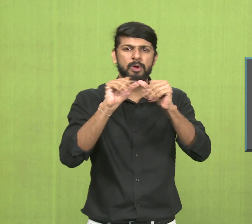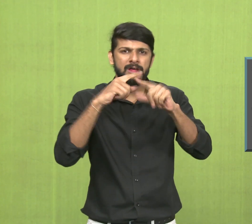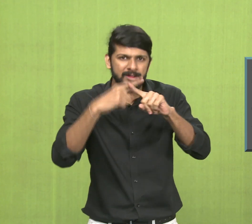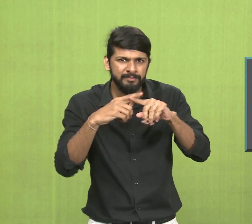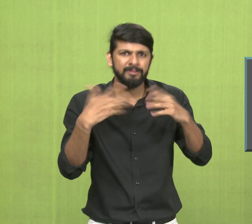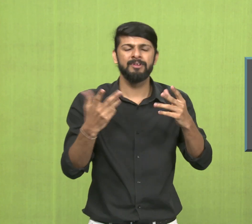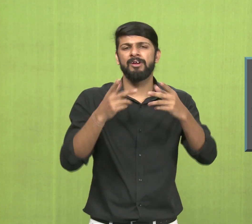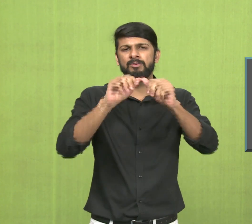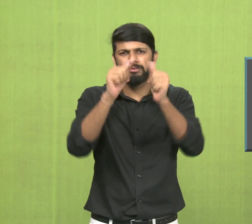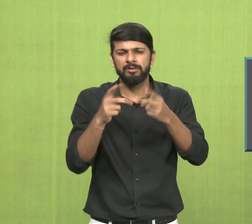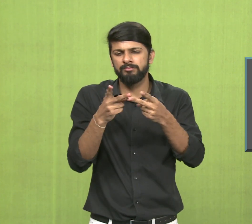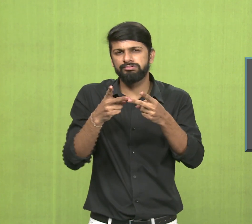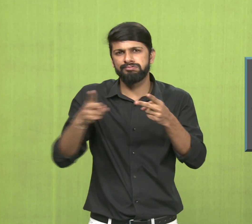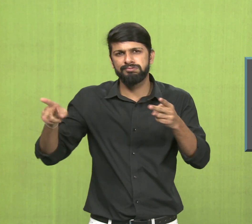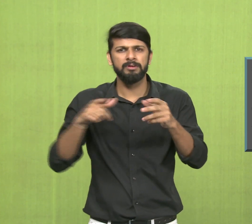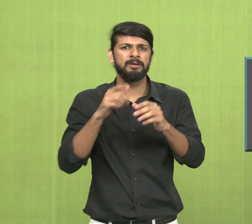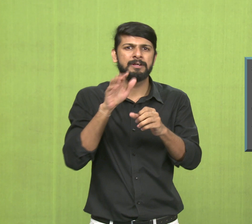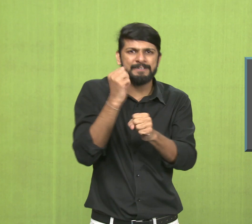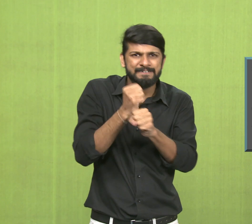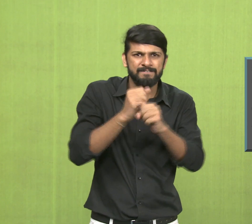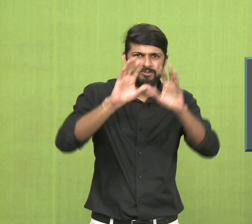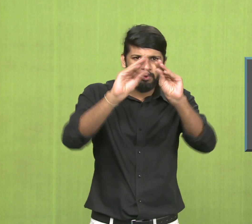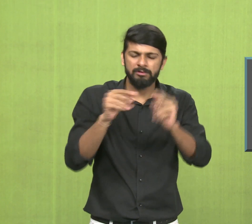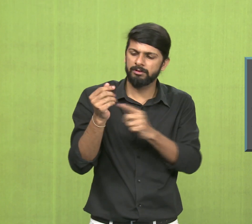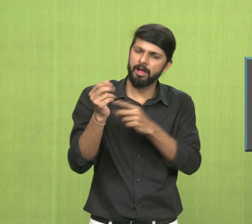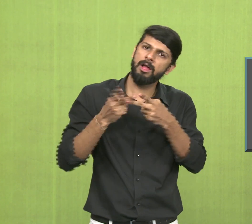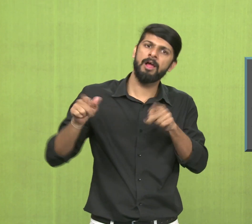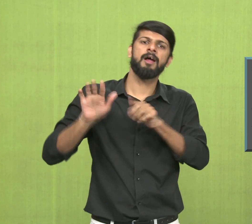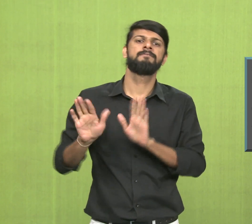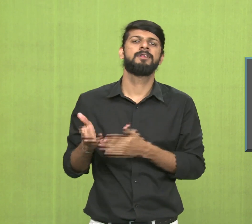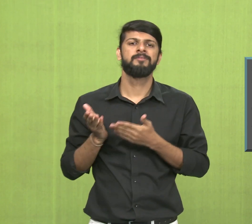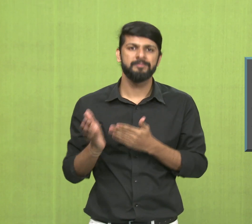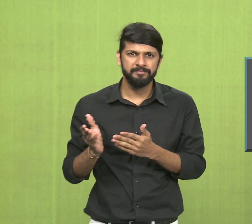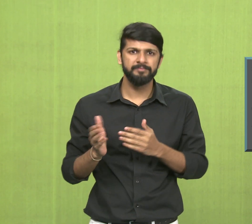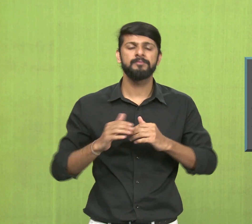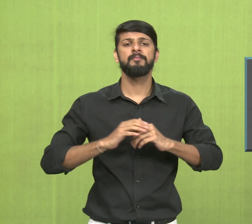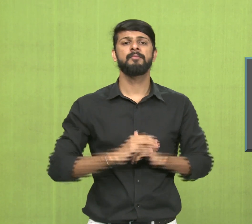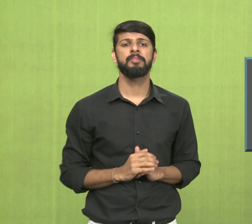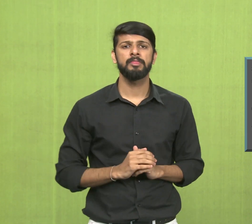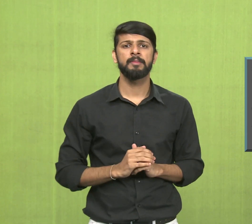The blocks were made out of various materials. They were wooden, clay, wax,